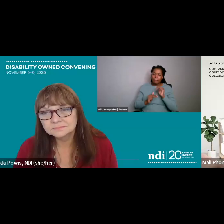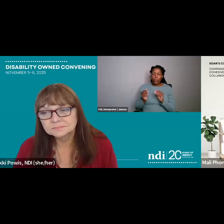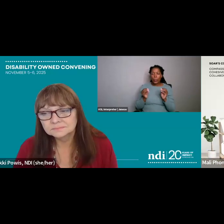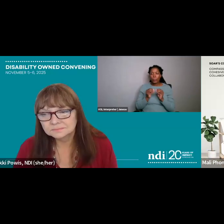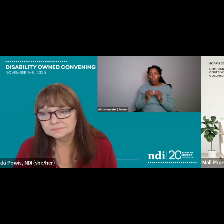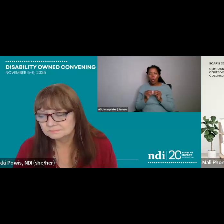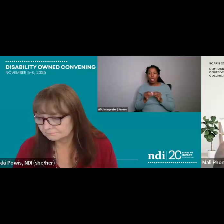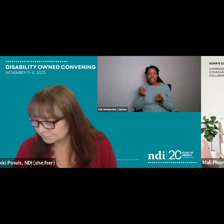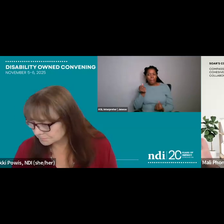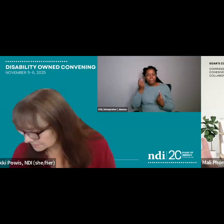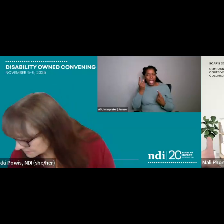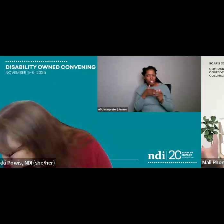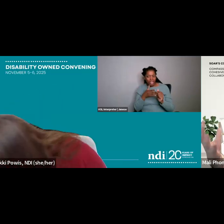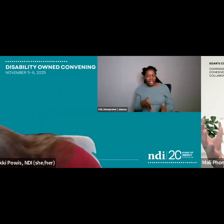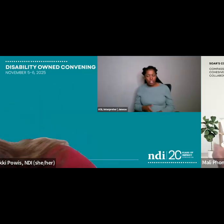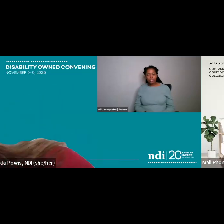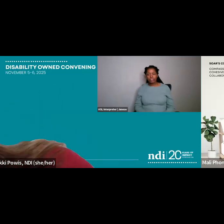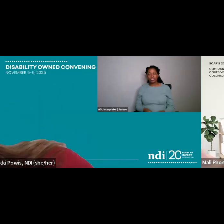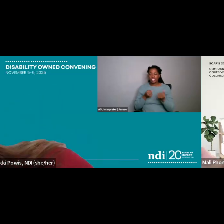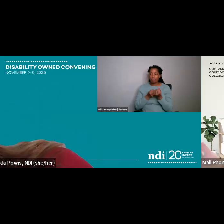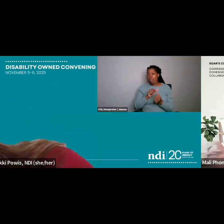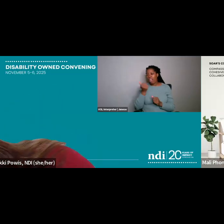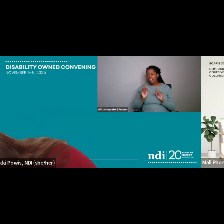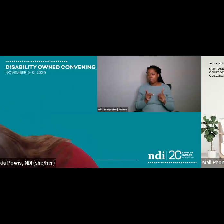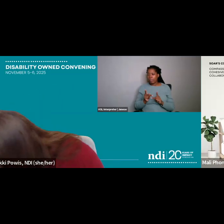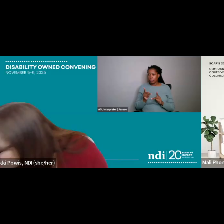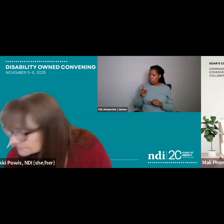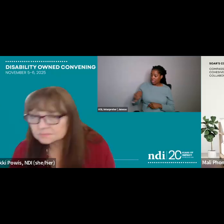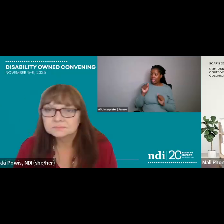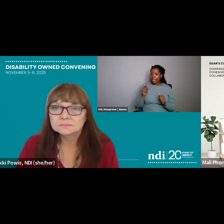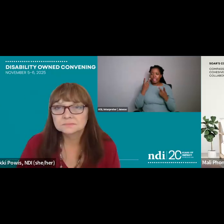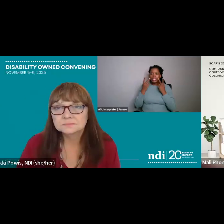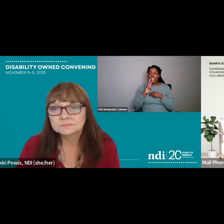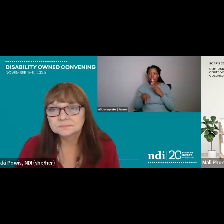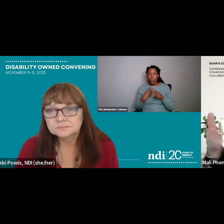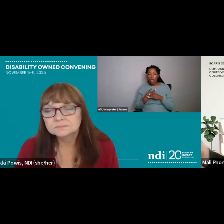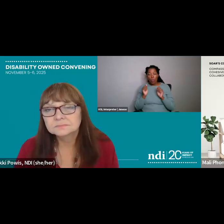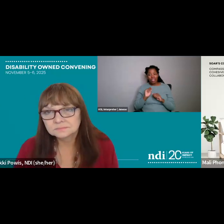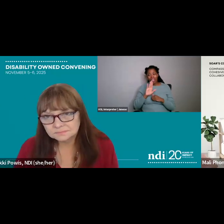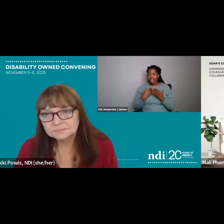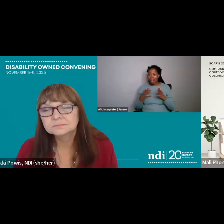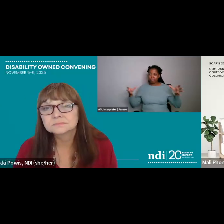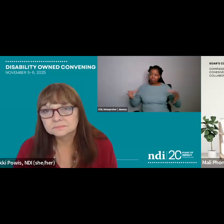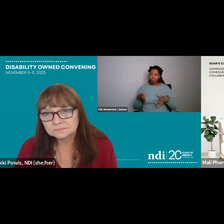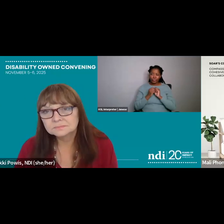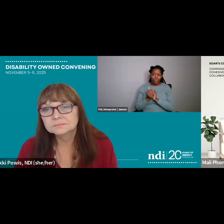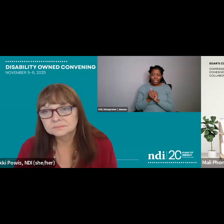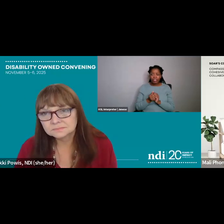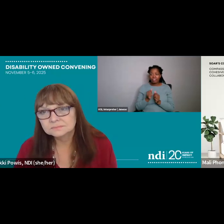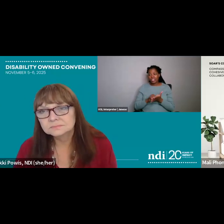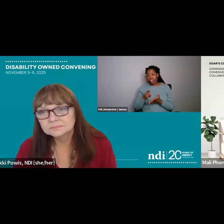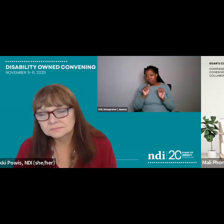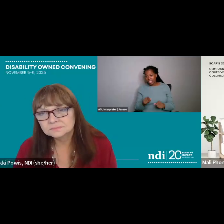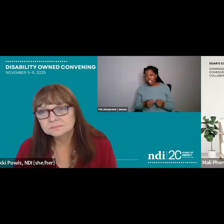other people so they can see a world where we can all come together, that you would support a stranger or a family from across the